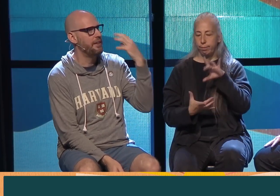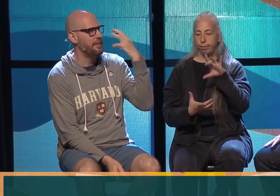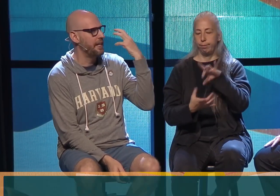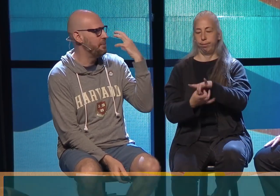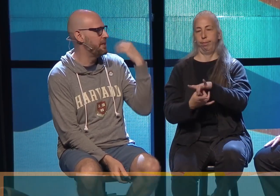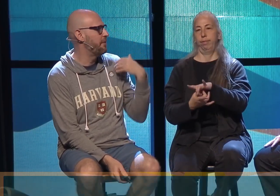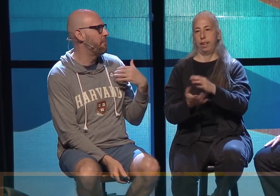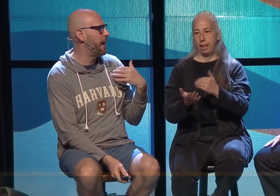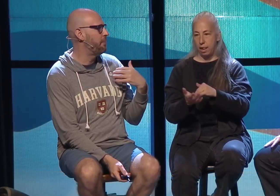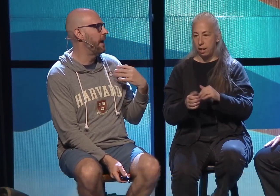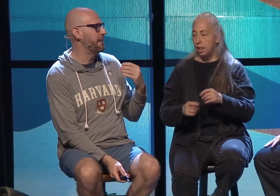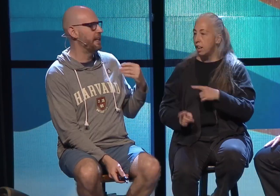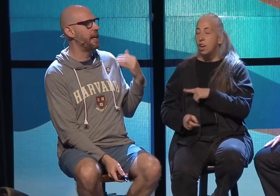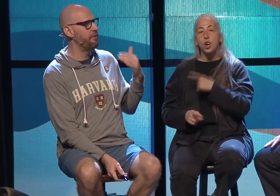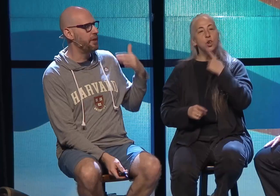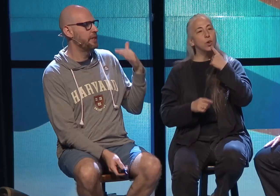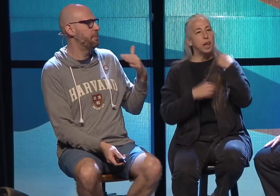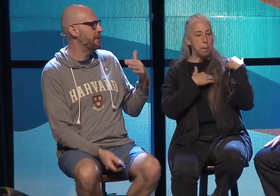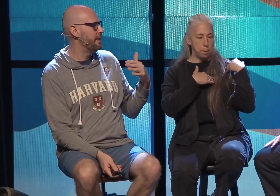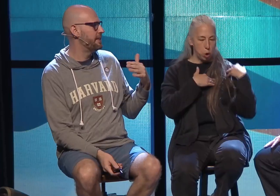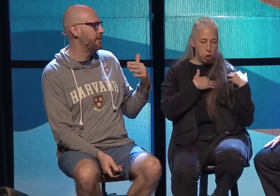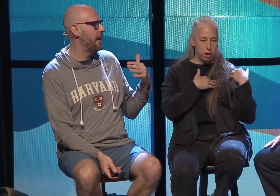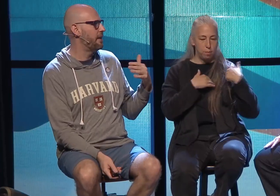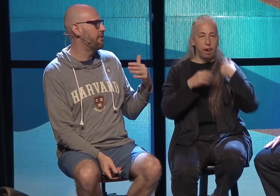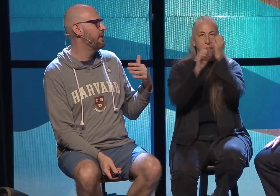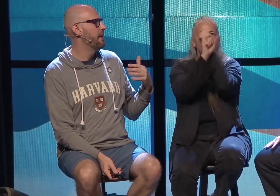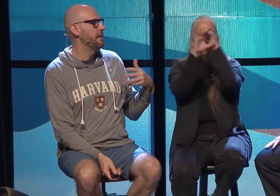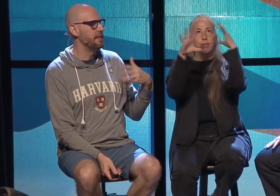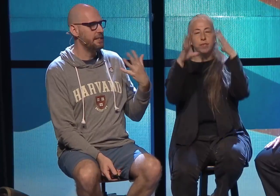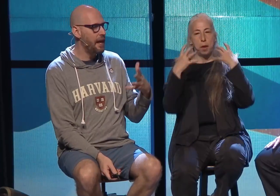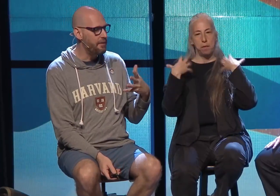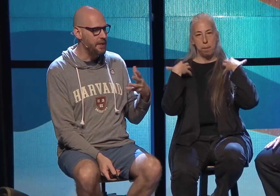burden, I had this, like, image of a backpack that, like, every experience in